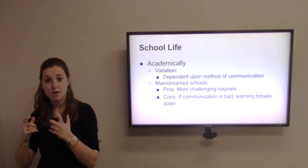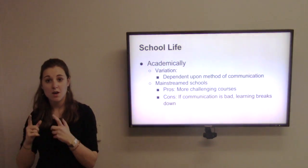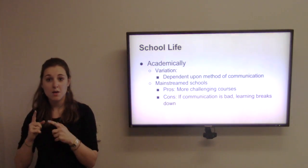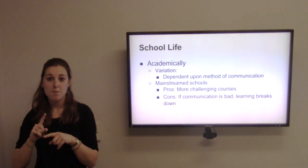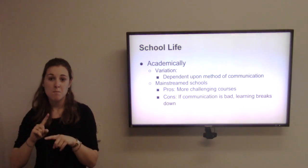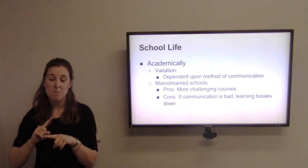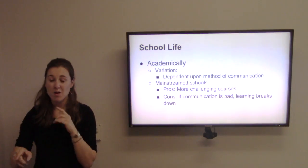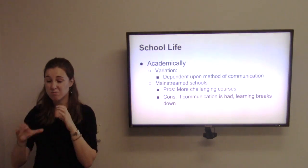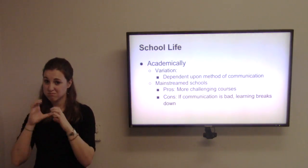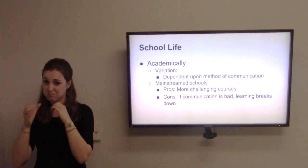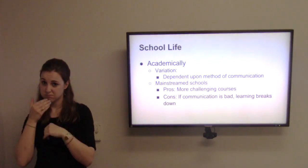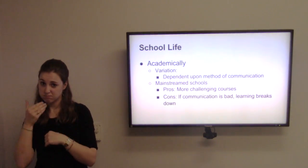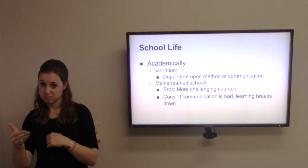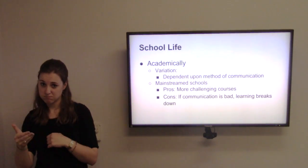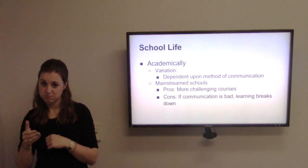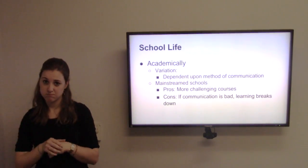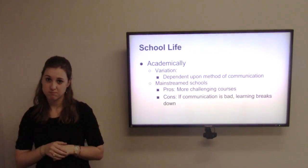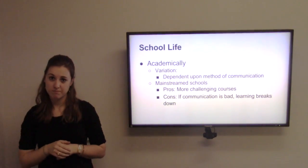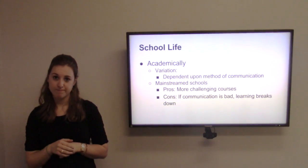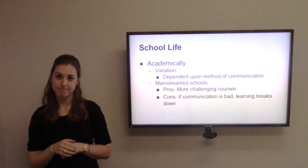better, they might do better.